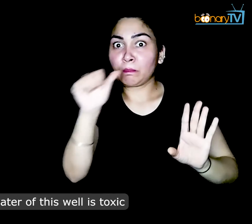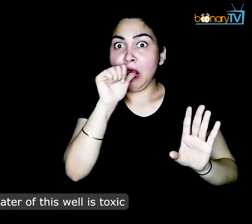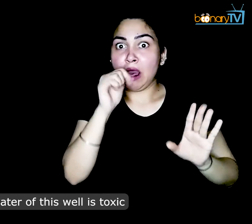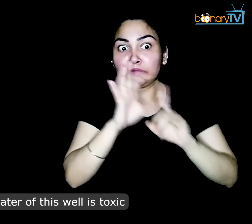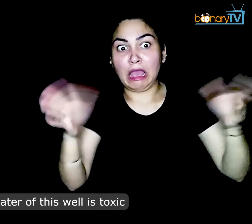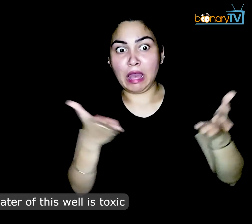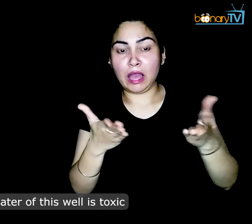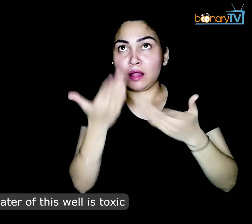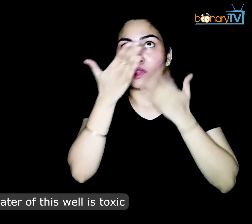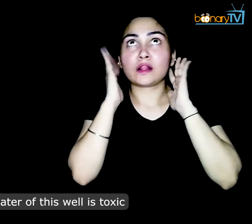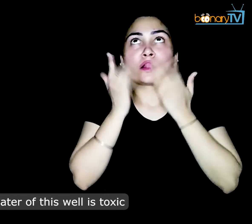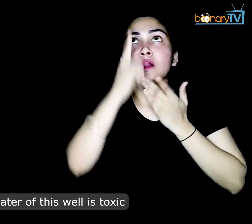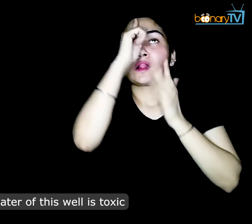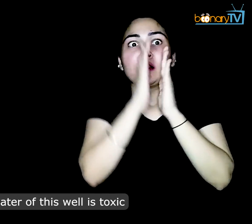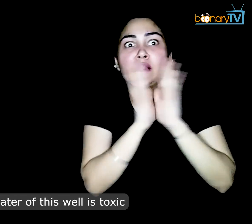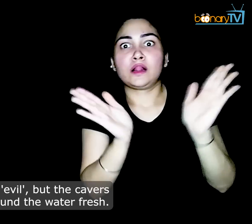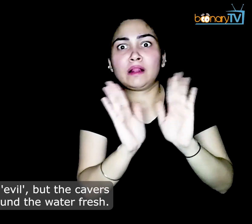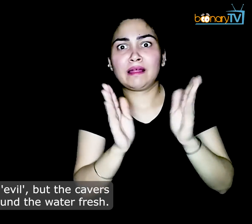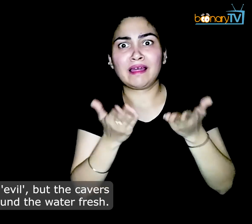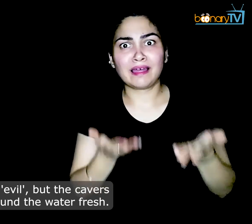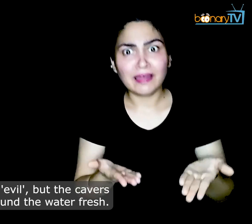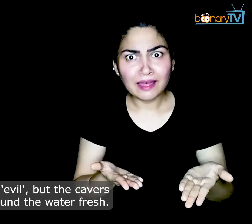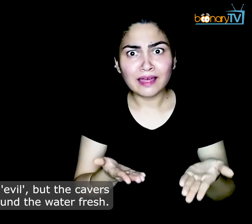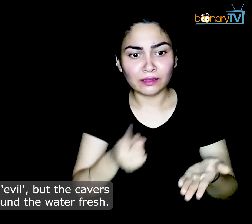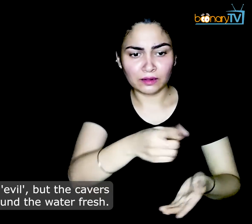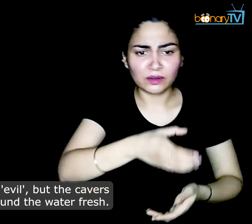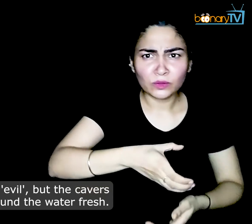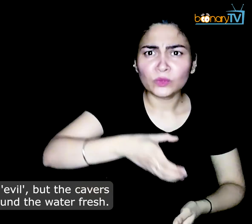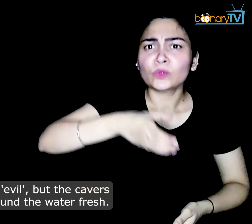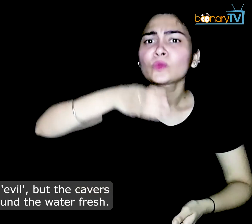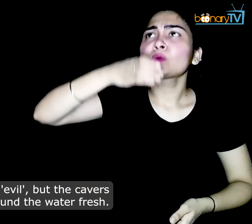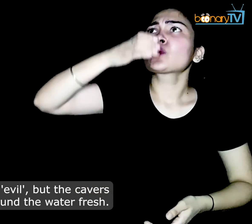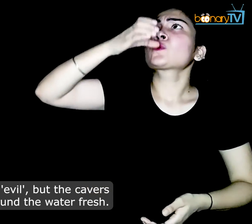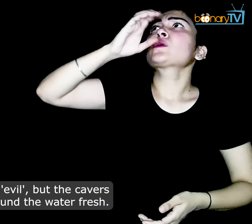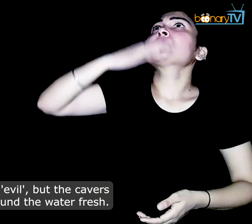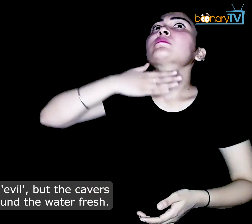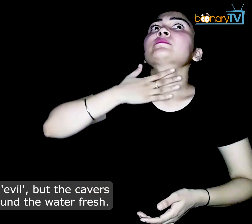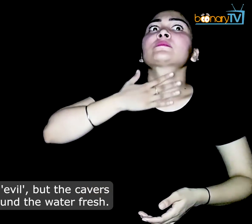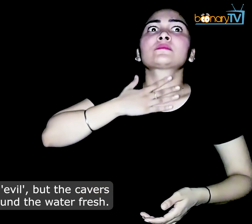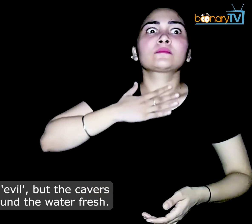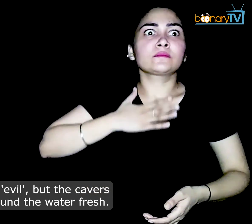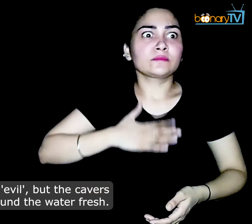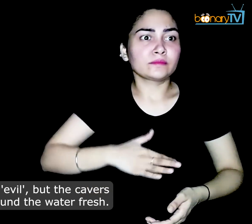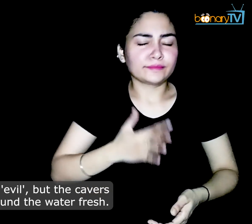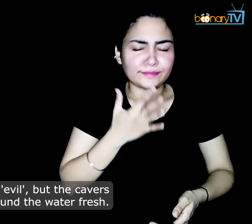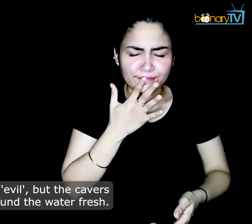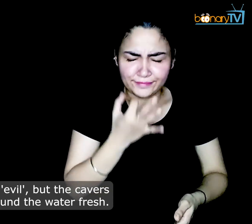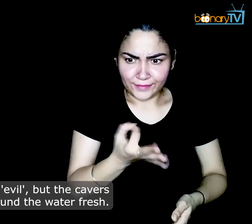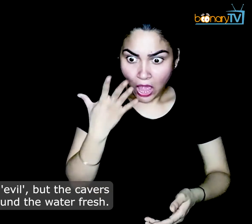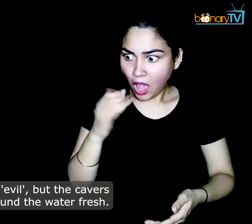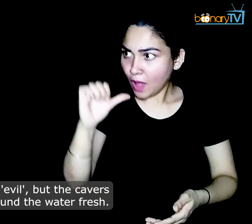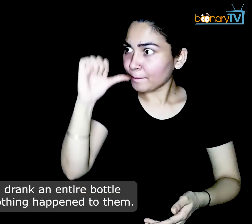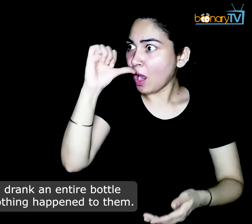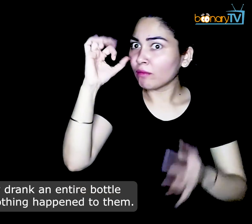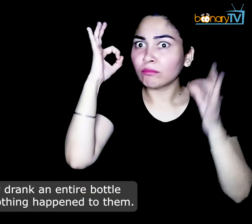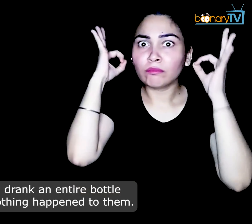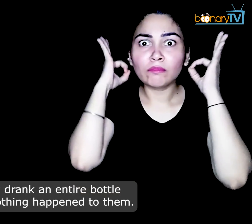this well is toxic or evil. But the cavers found the water fresh. They drank an